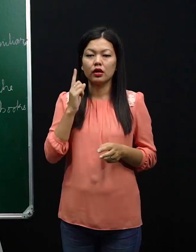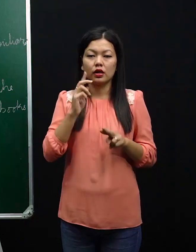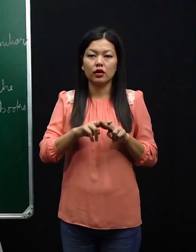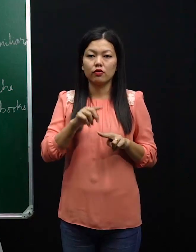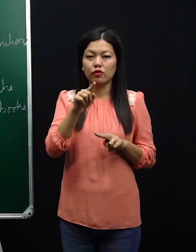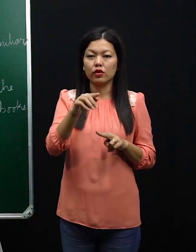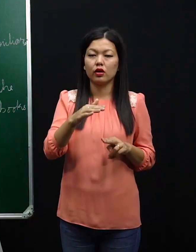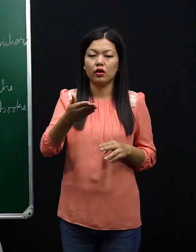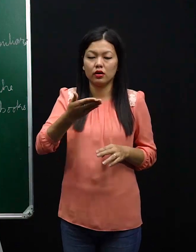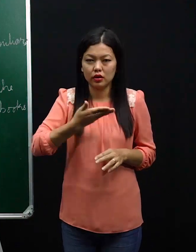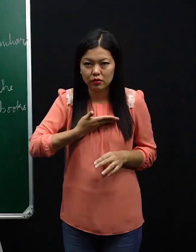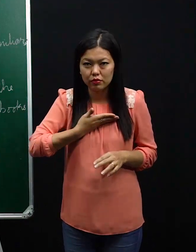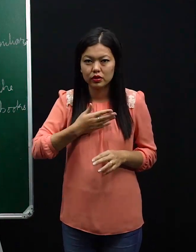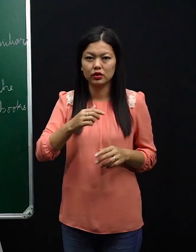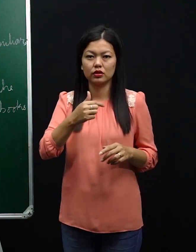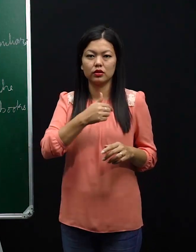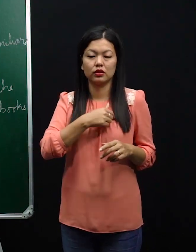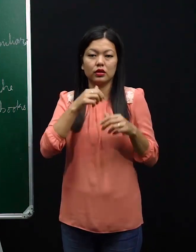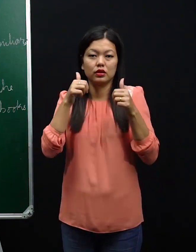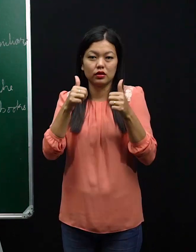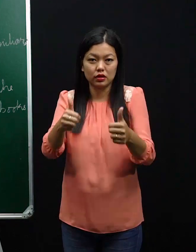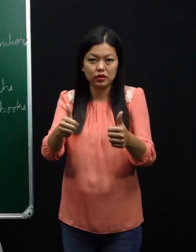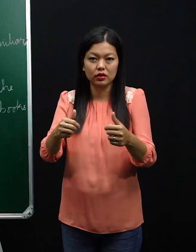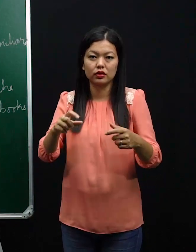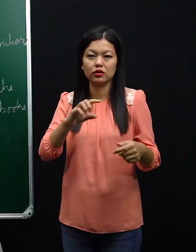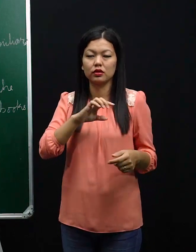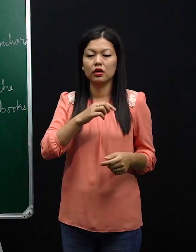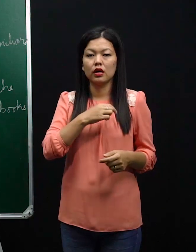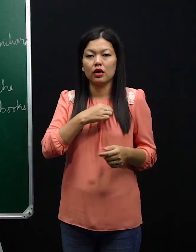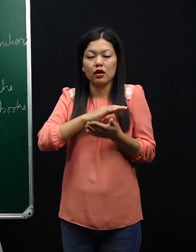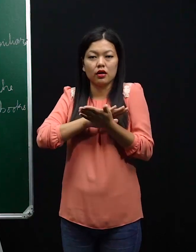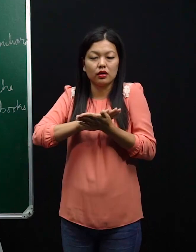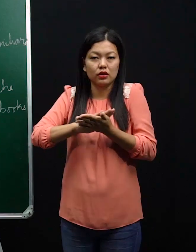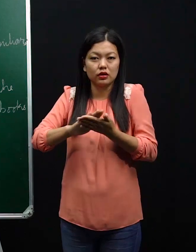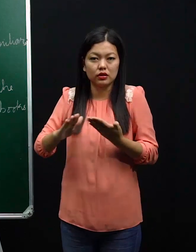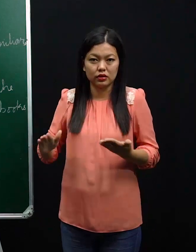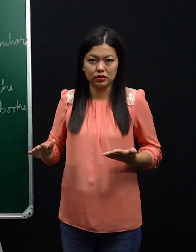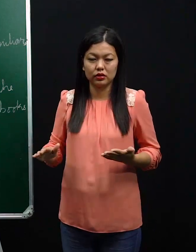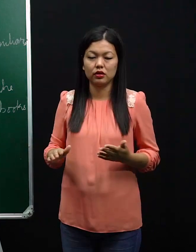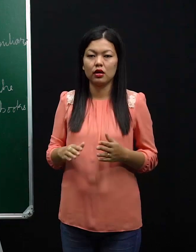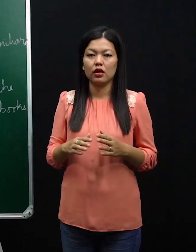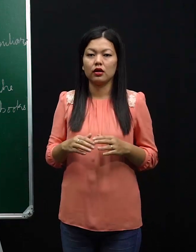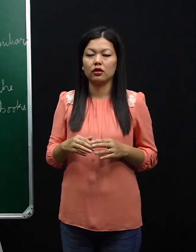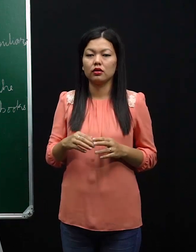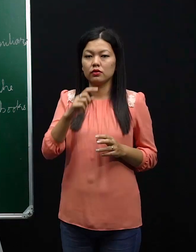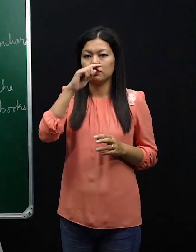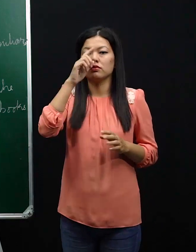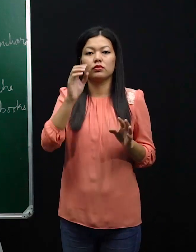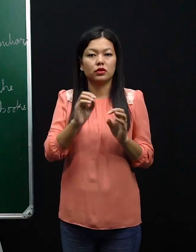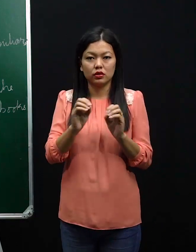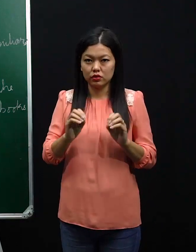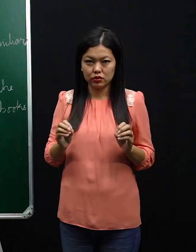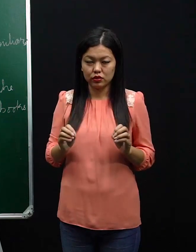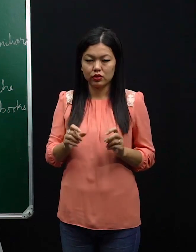what the situation around is teaching you, you will never attain the wisdom that one needs